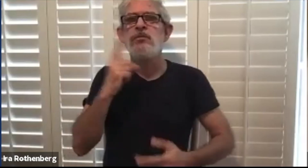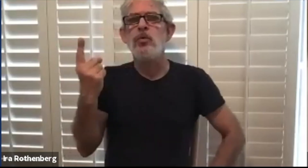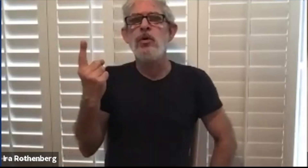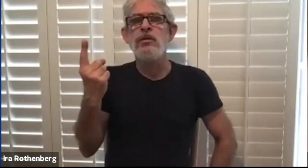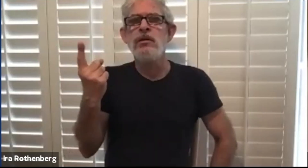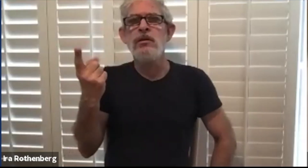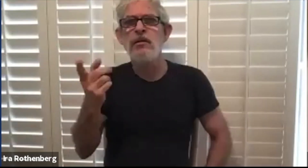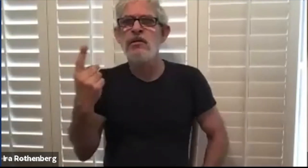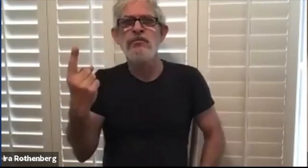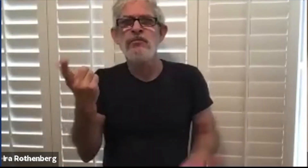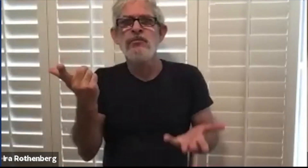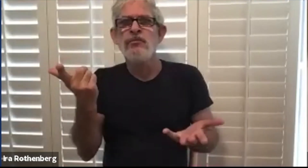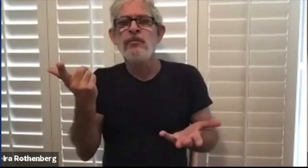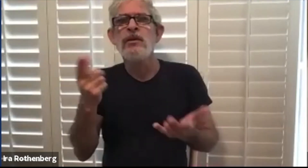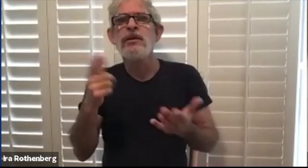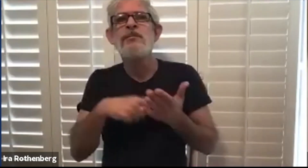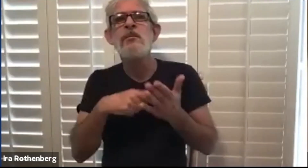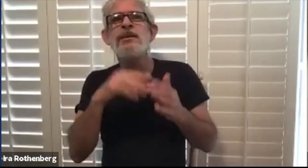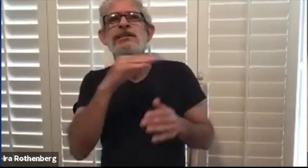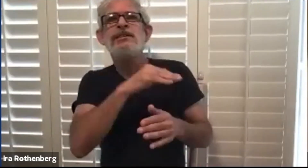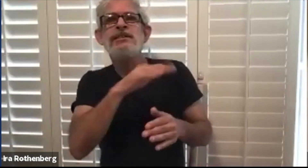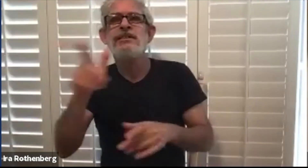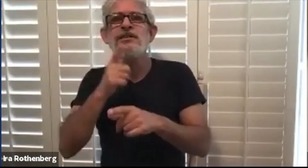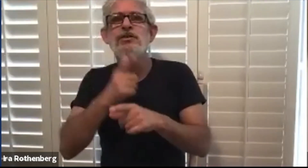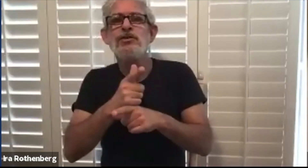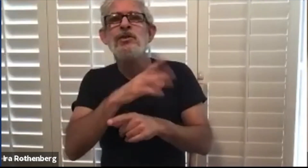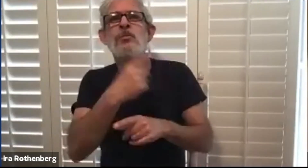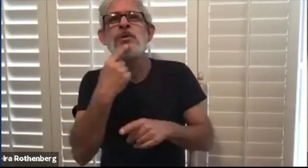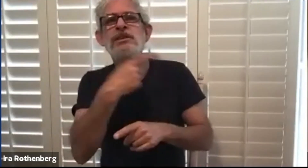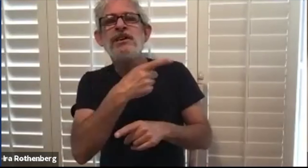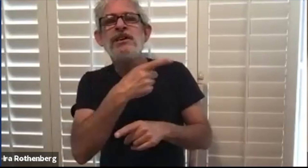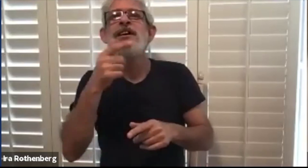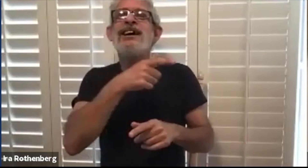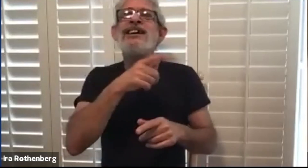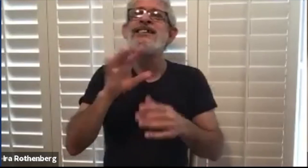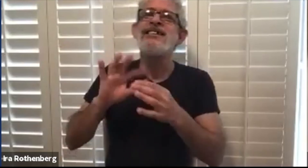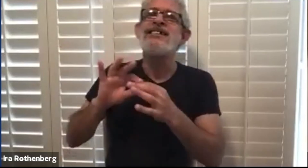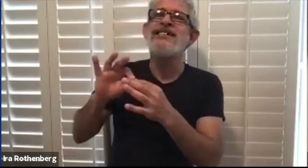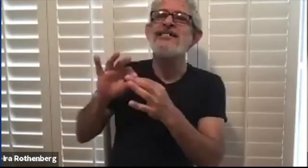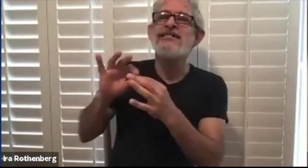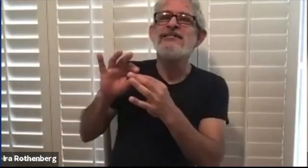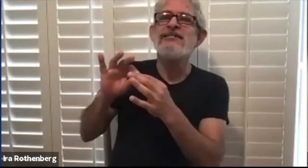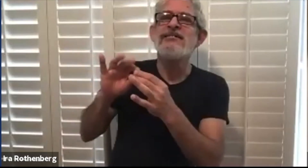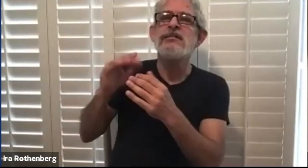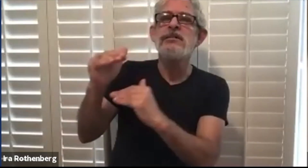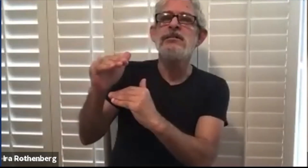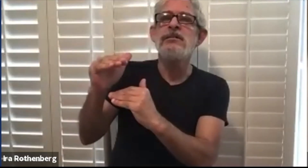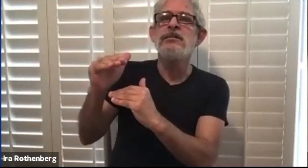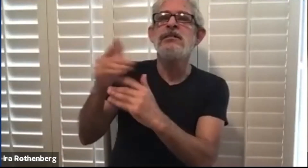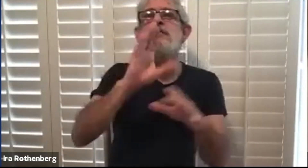I mean, there was one deaf person there. Sometimes she would ask her sister, my mother would ask her sister, and then they would,